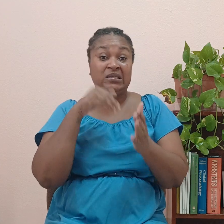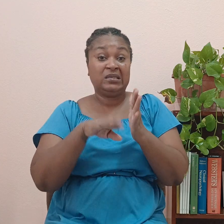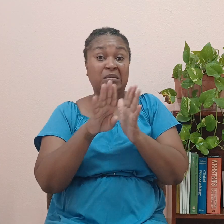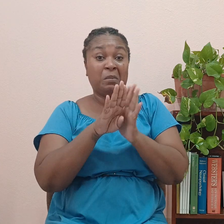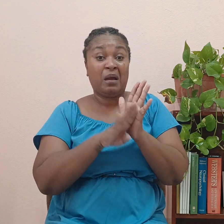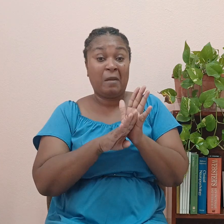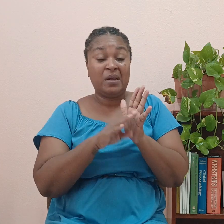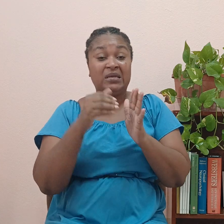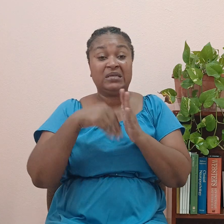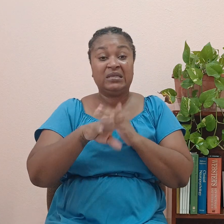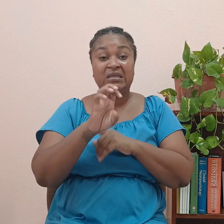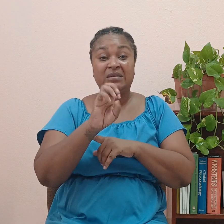verses 6 to 7,